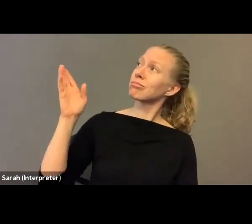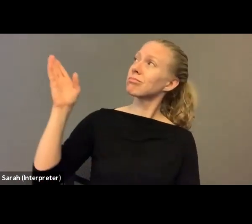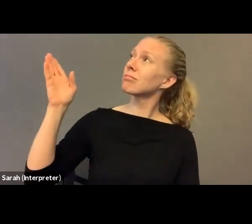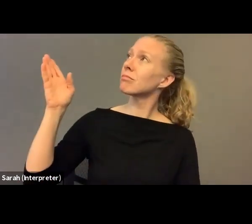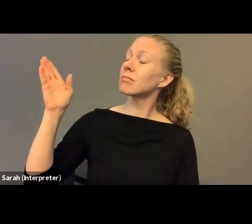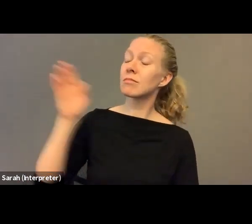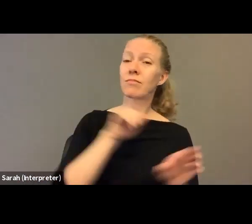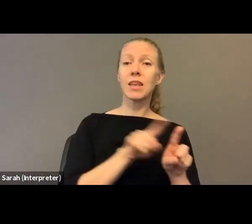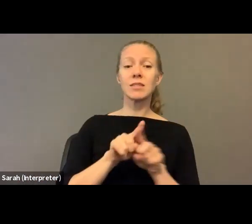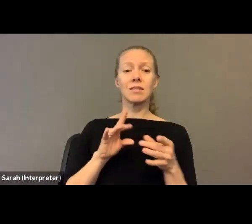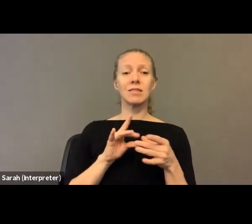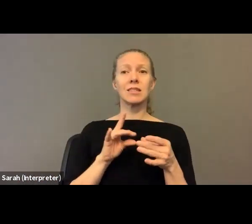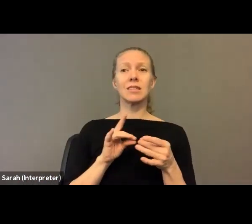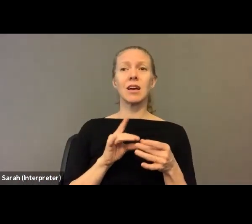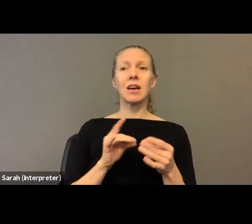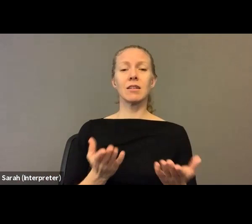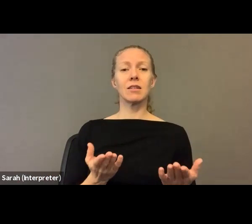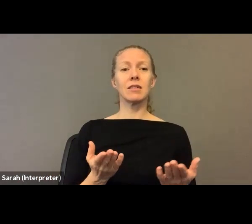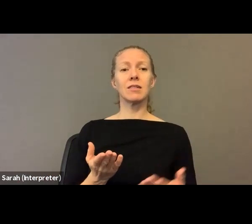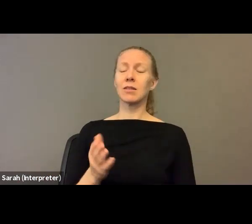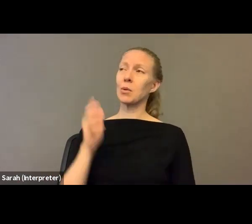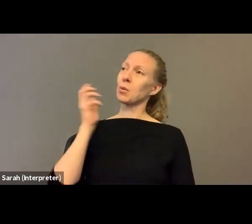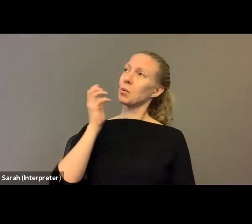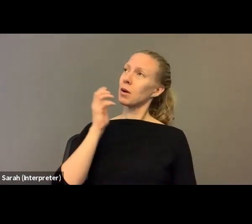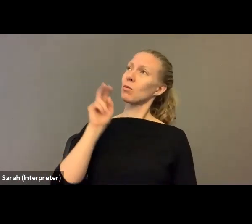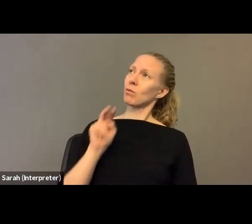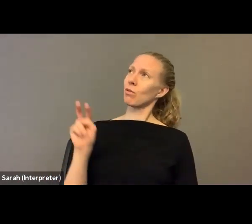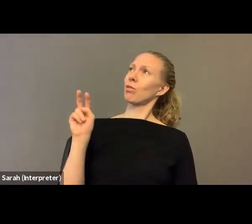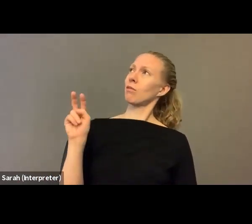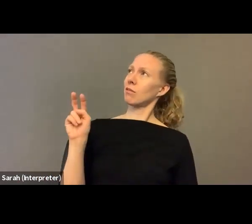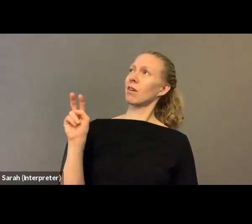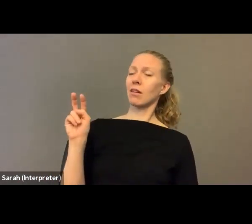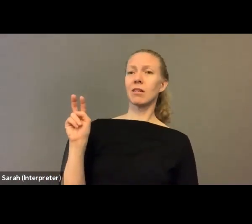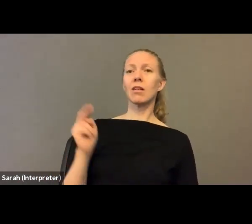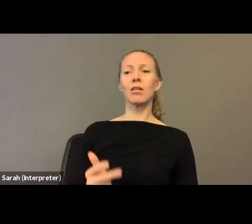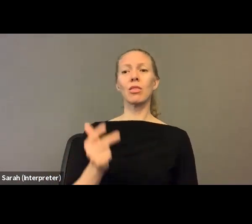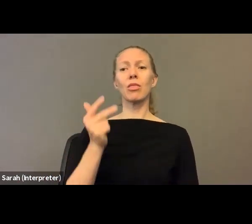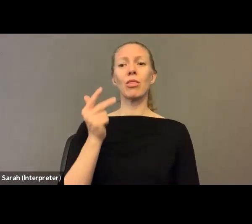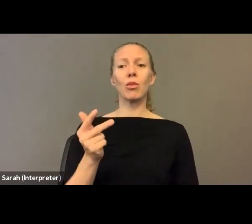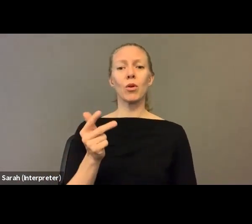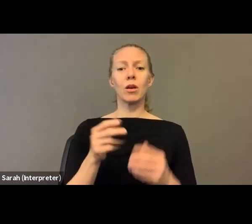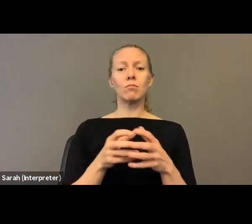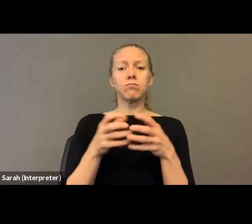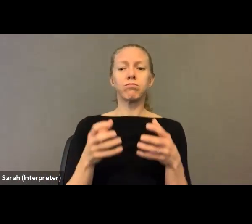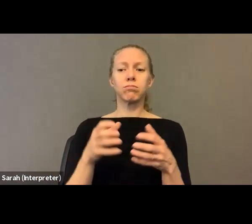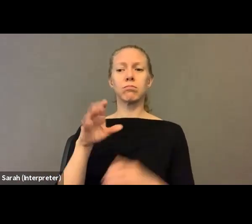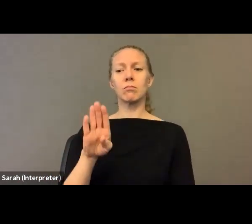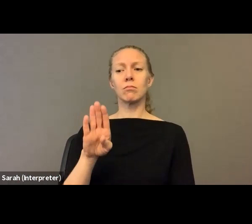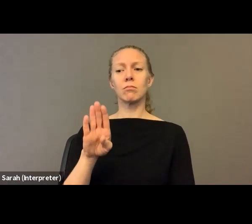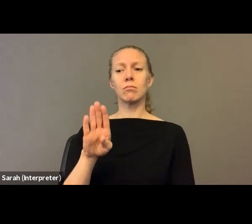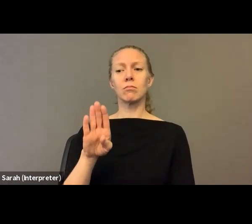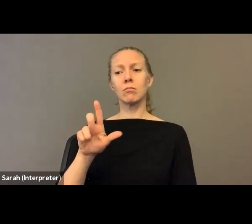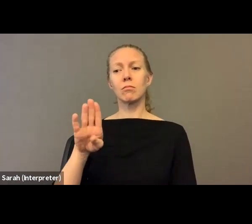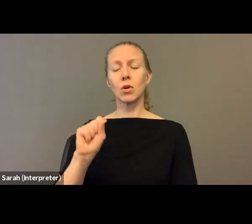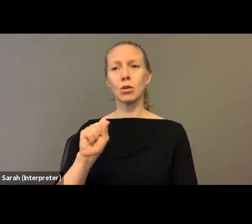to say, would you look at that? Three plump bulbs ripe in the